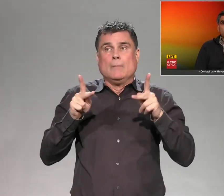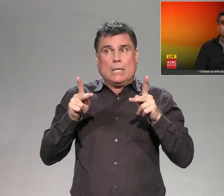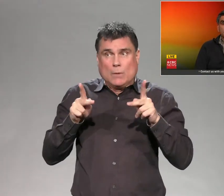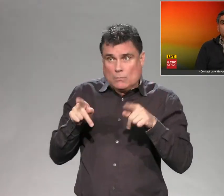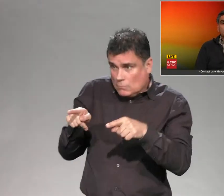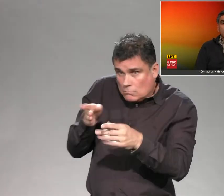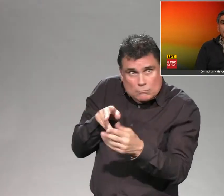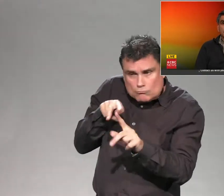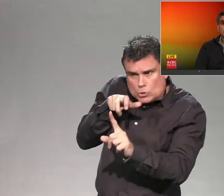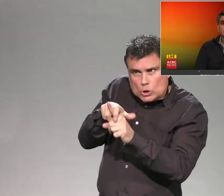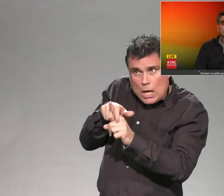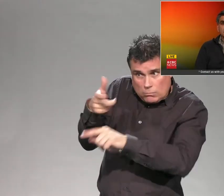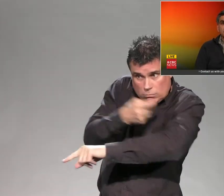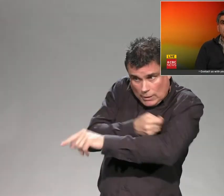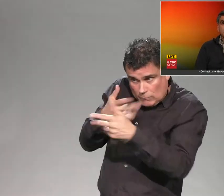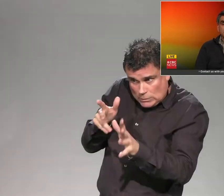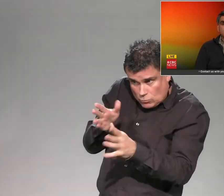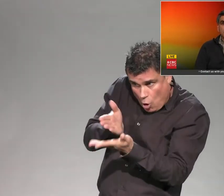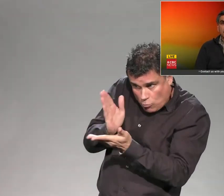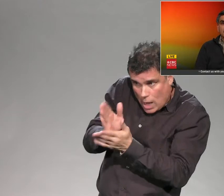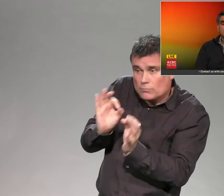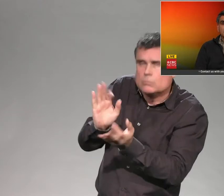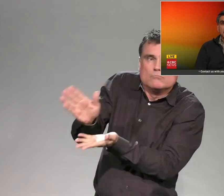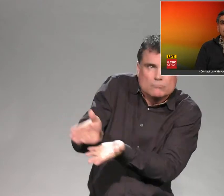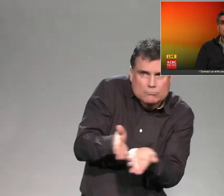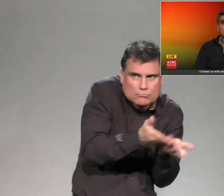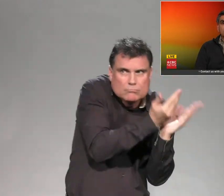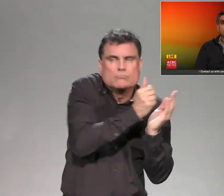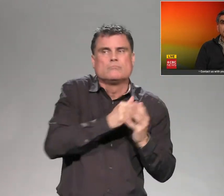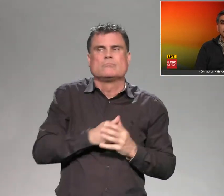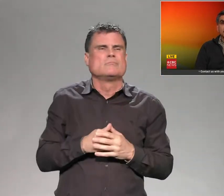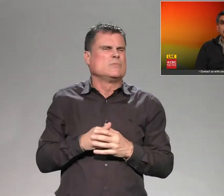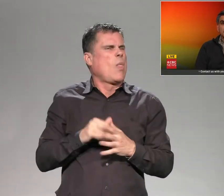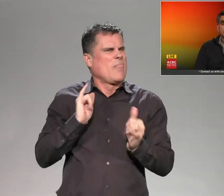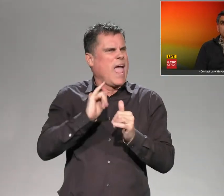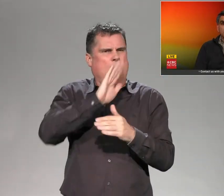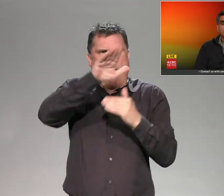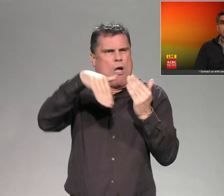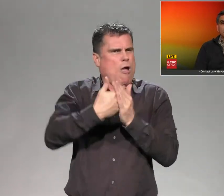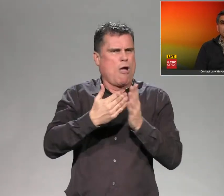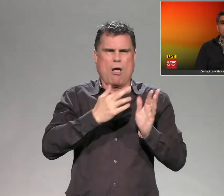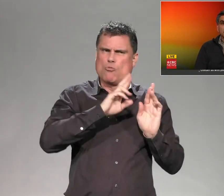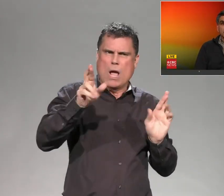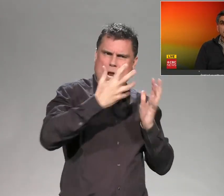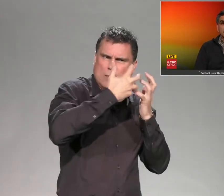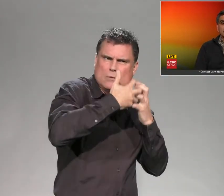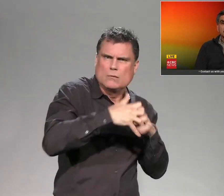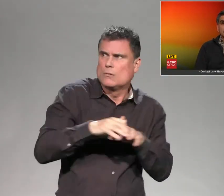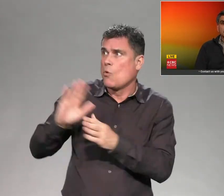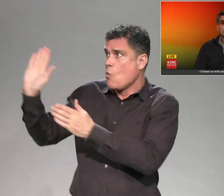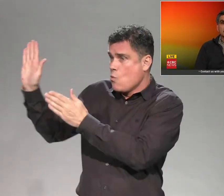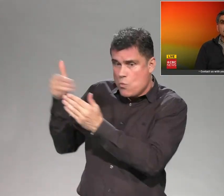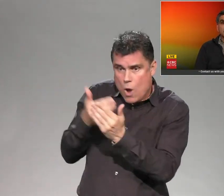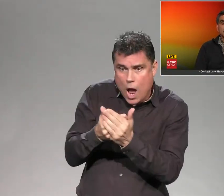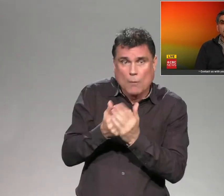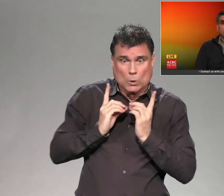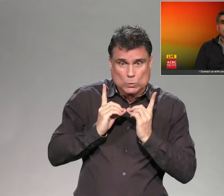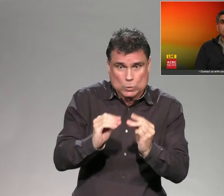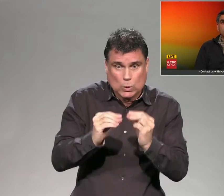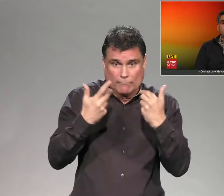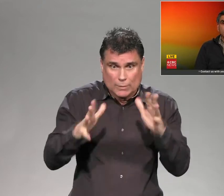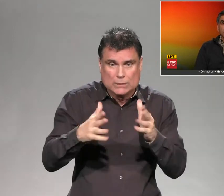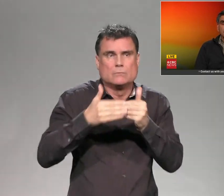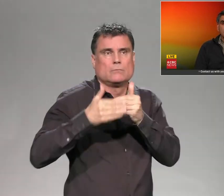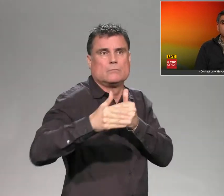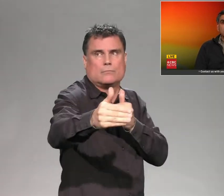to sort of keep in mind is we can plan and staff assuming there is going to be not that much uncertainty in the system. But as we